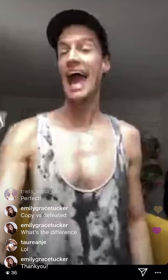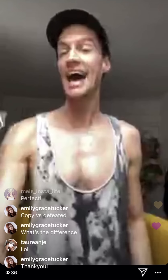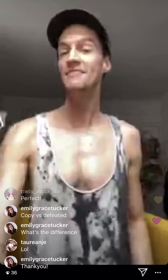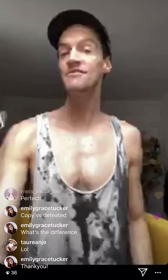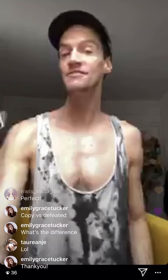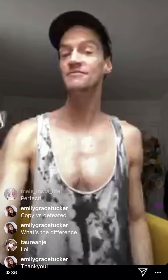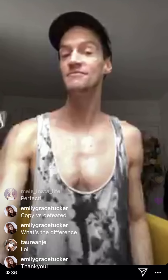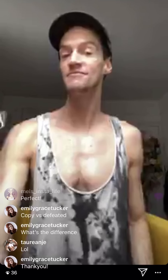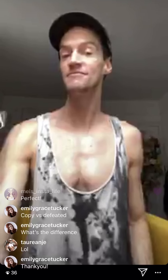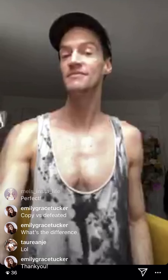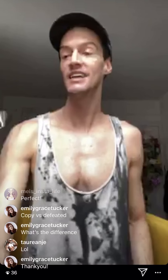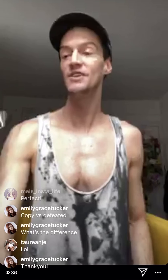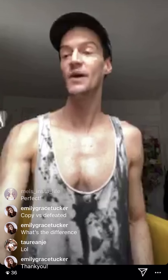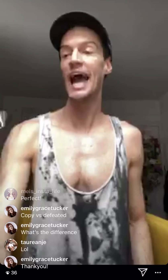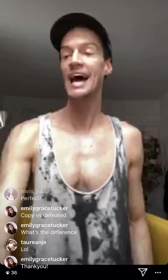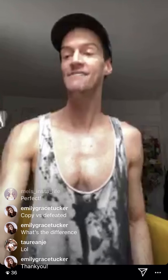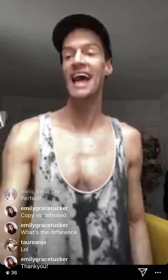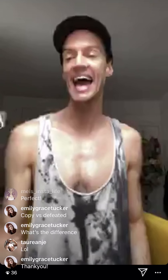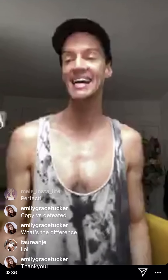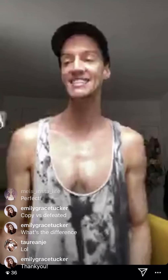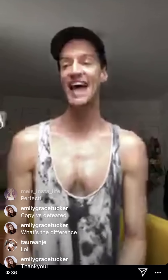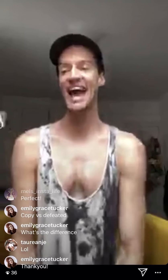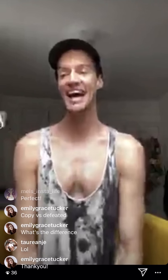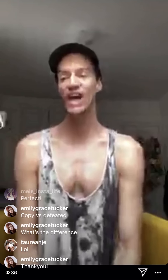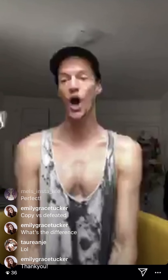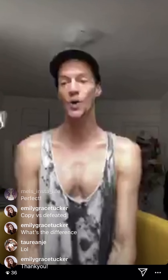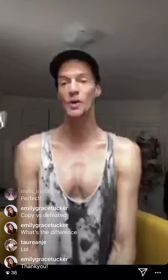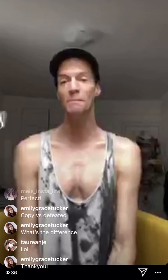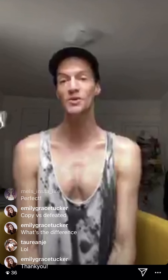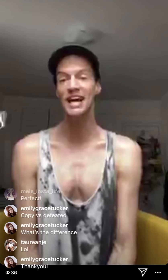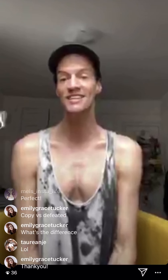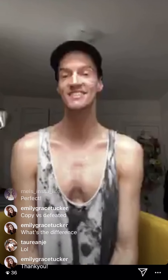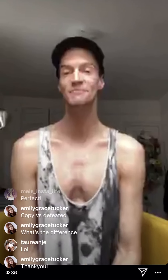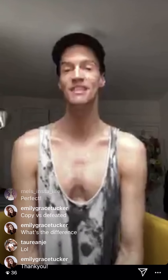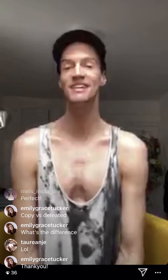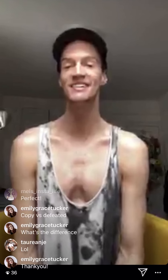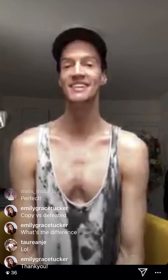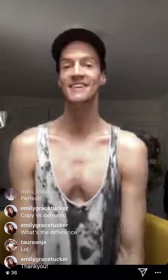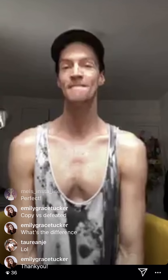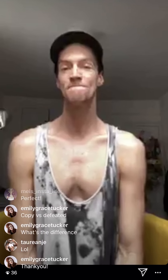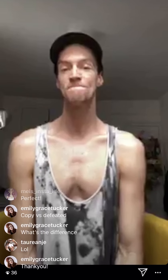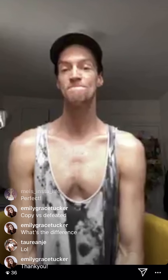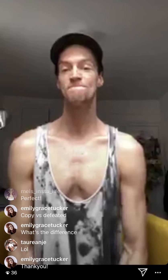Have. If you have, has, had, own, possess something.